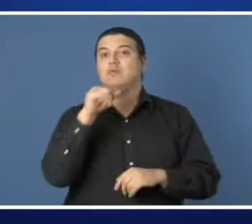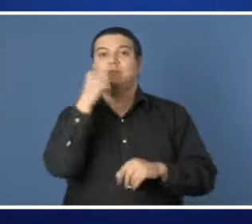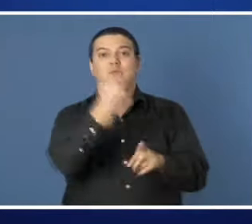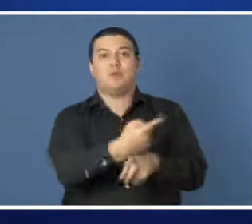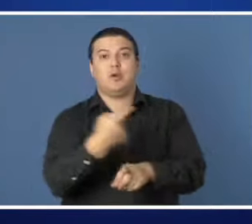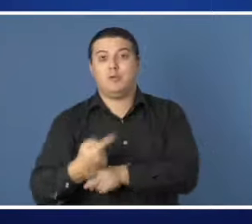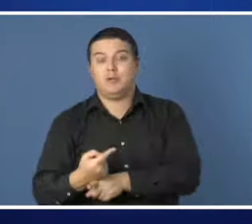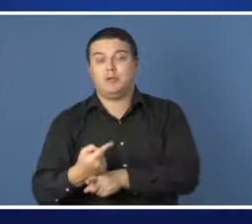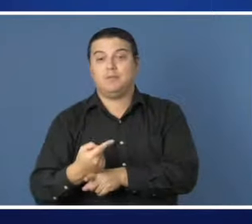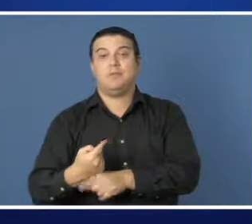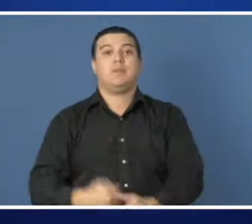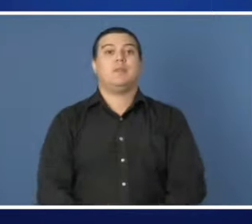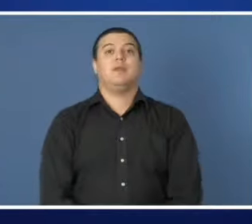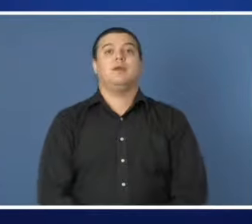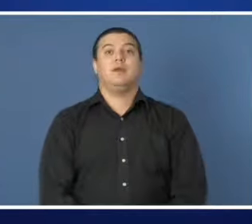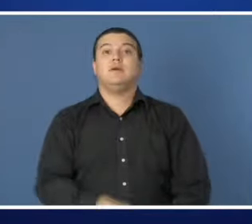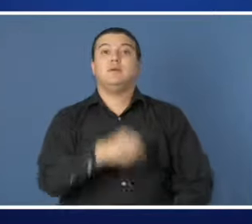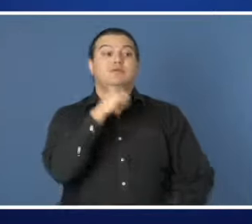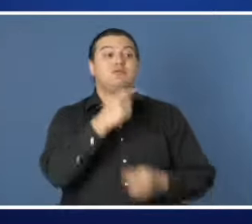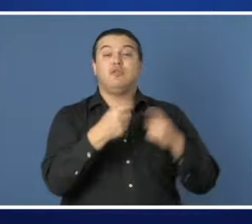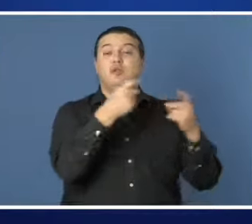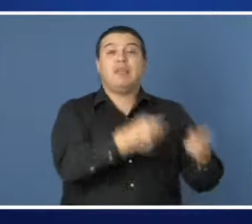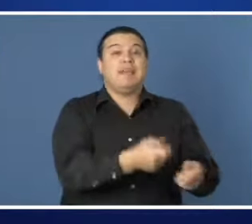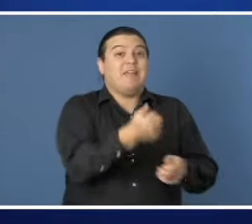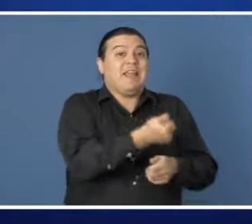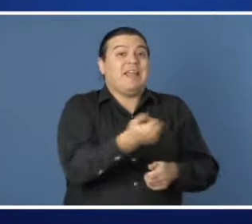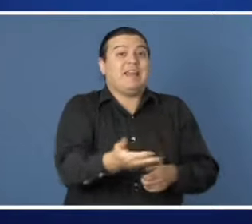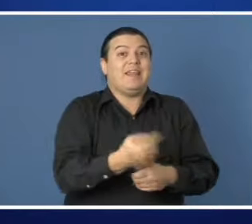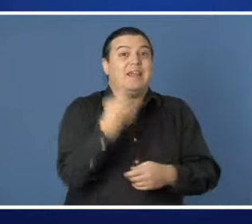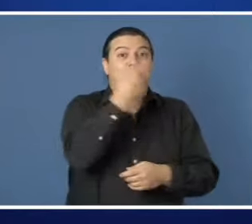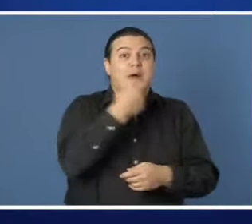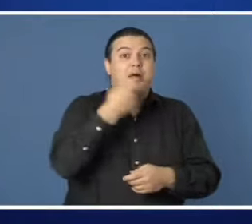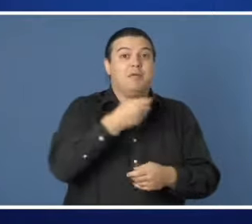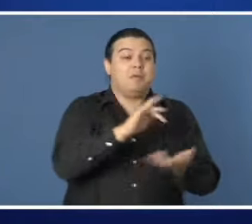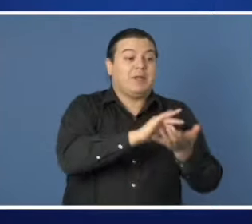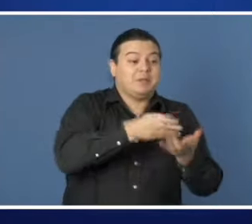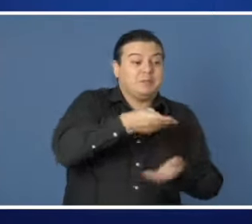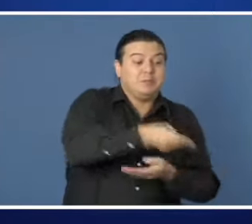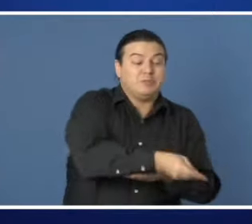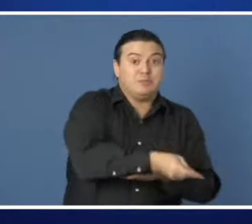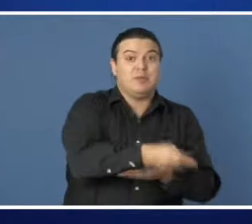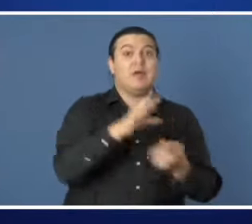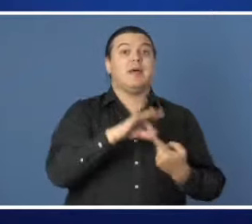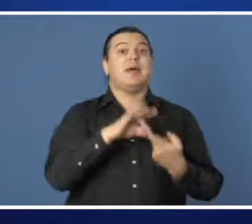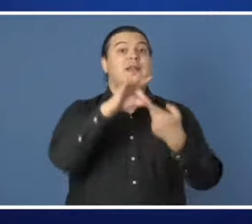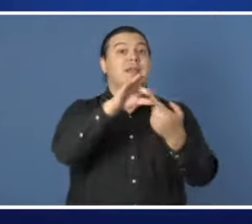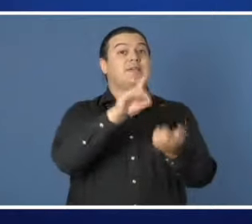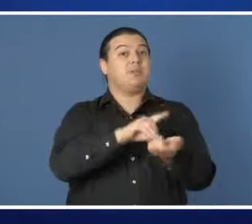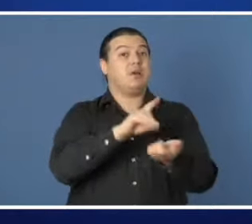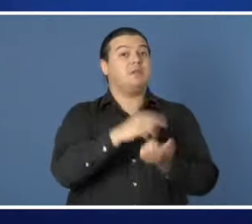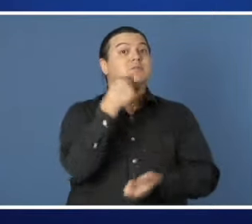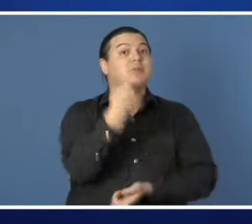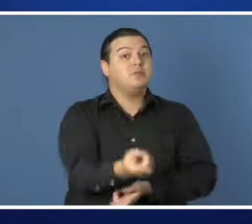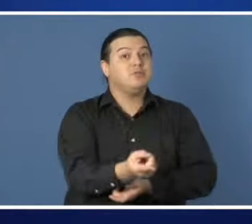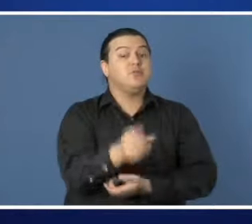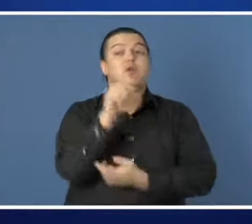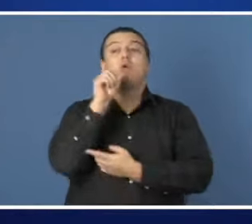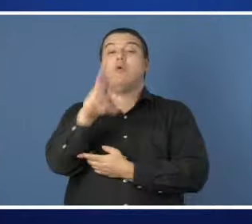Do not give anything by mouth unless advised to do so by a medical professional or poison